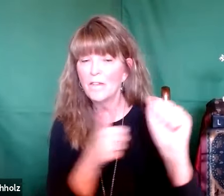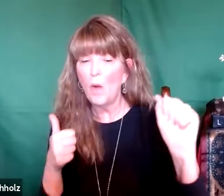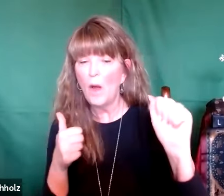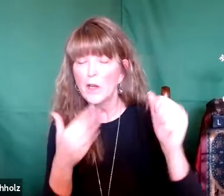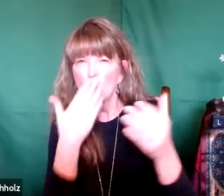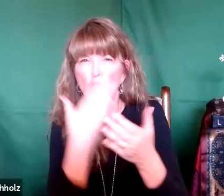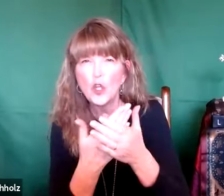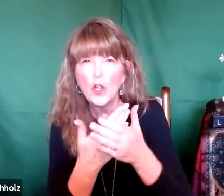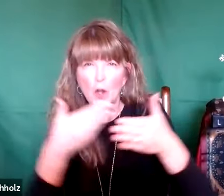our growth.